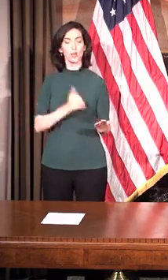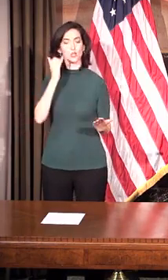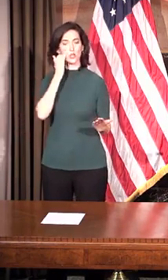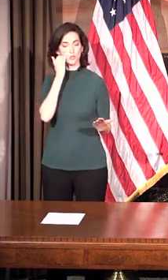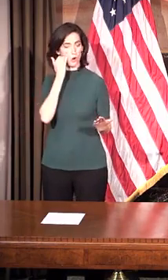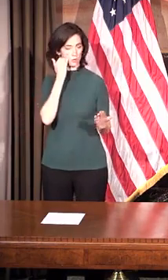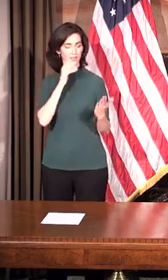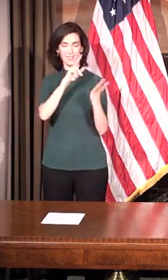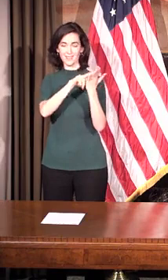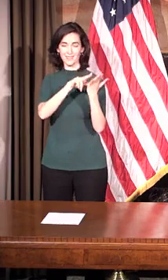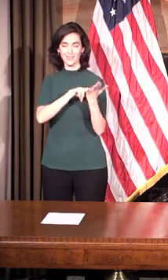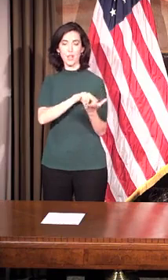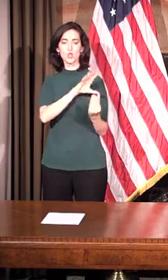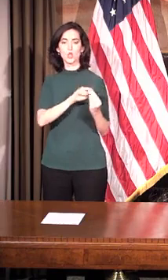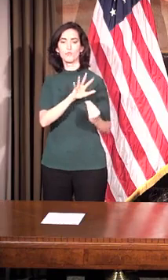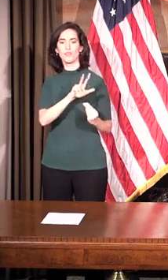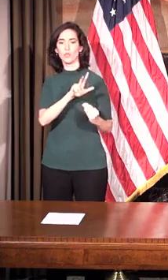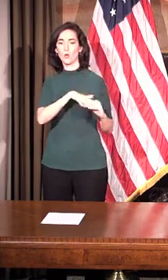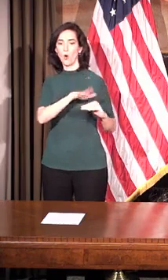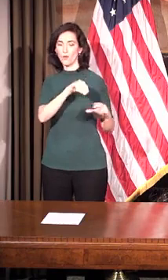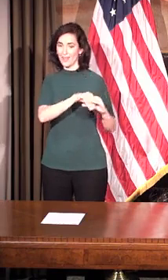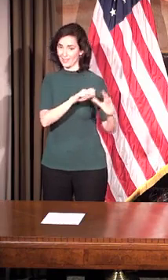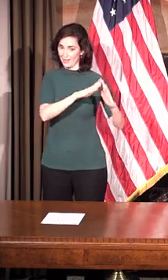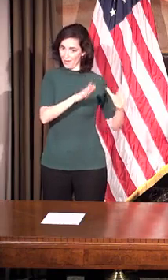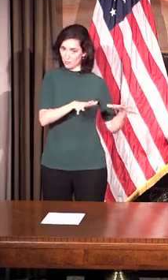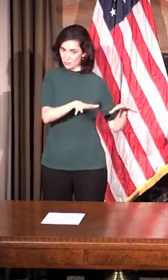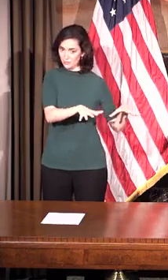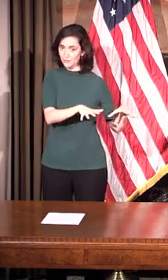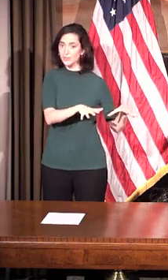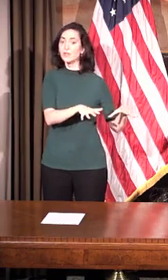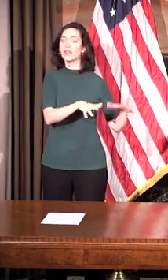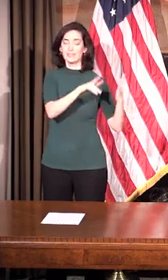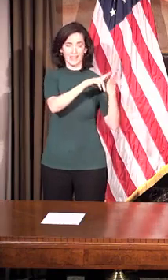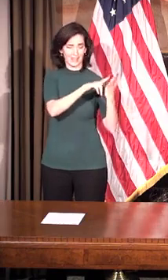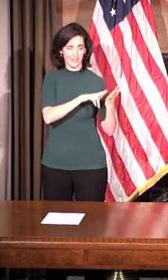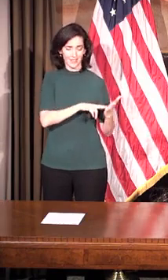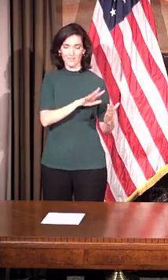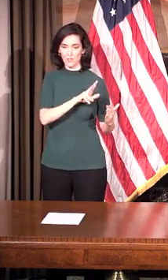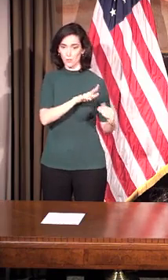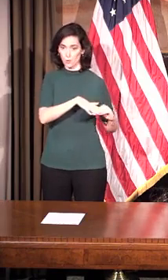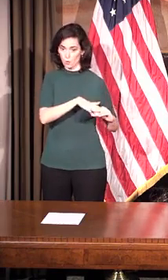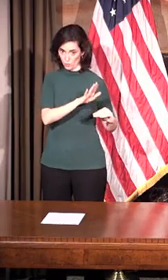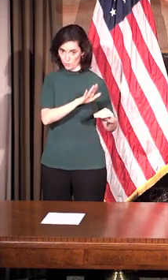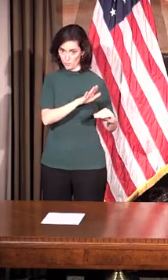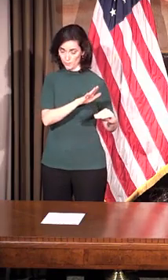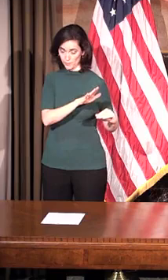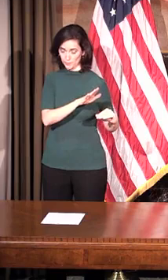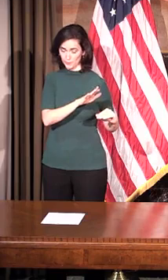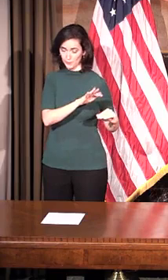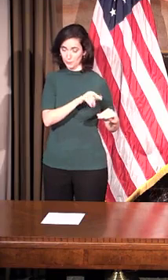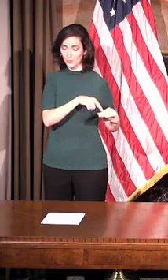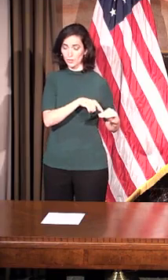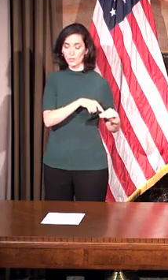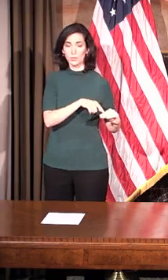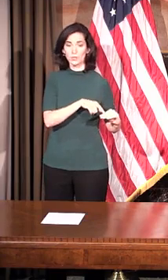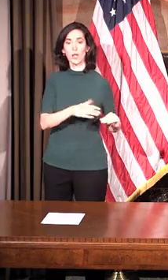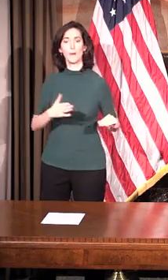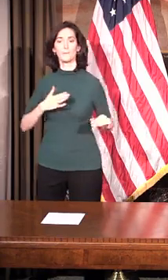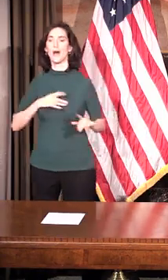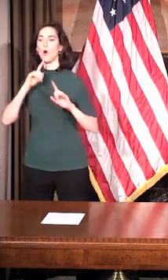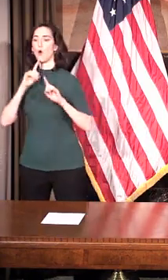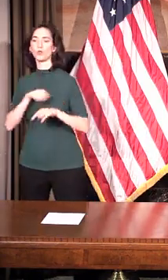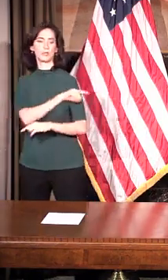53 members in the House signatures, that it overrode my